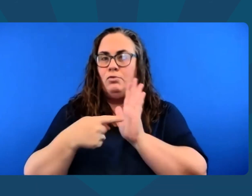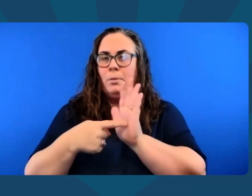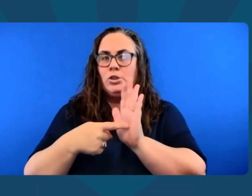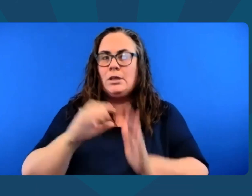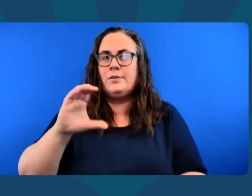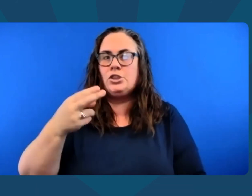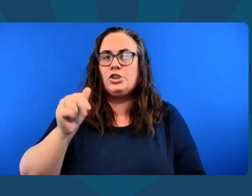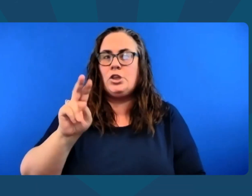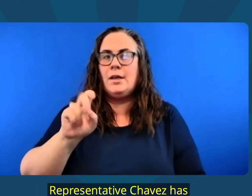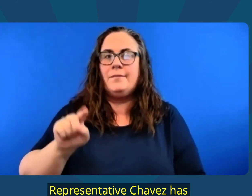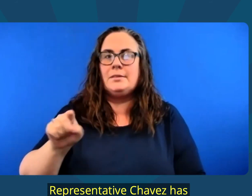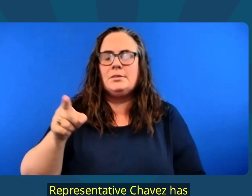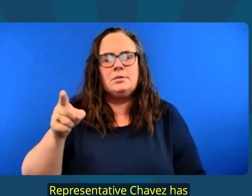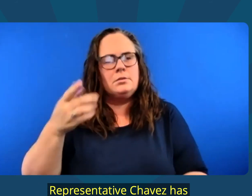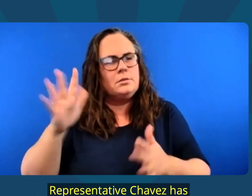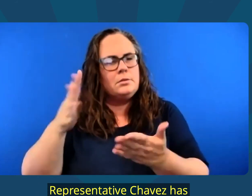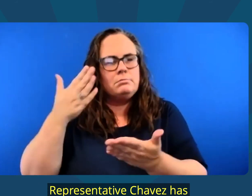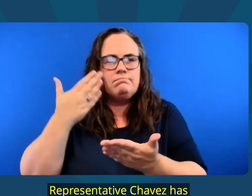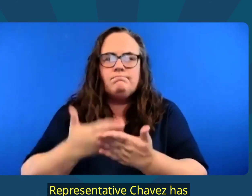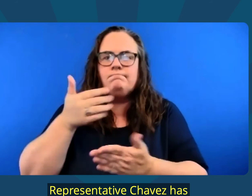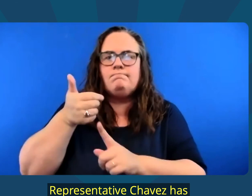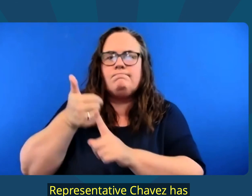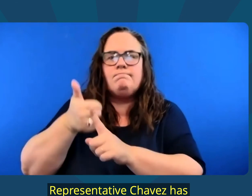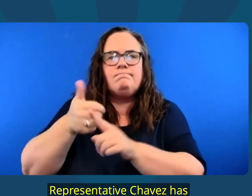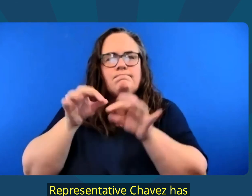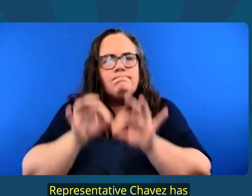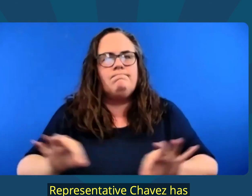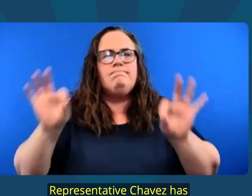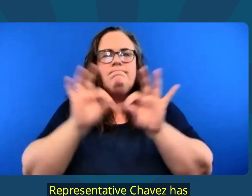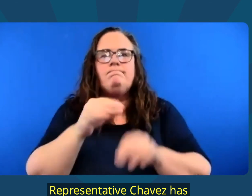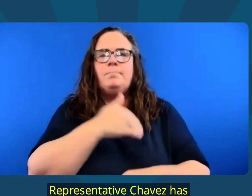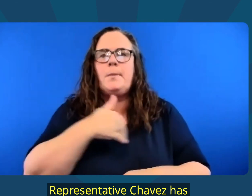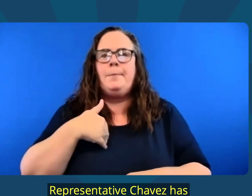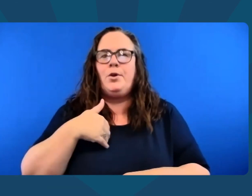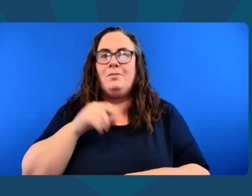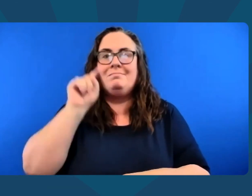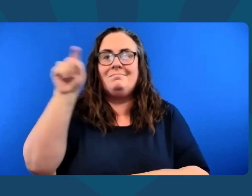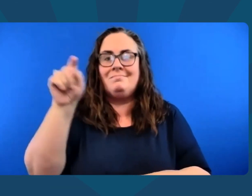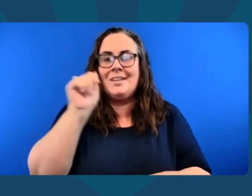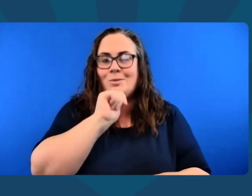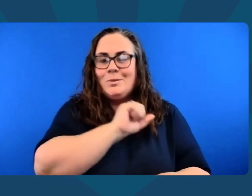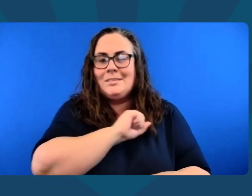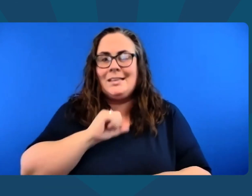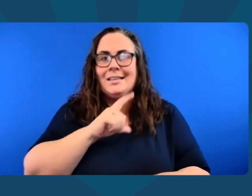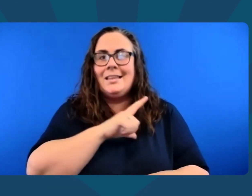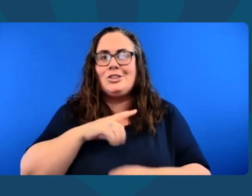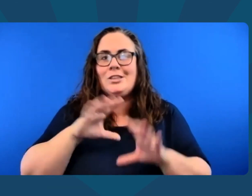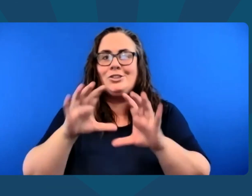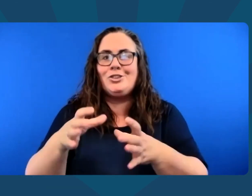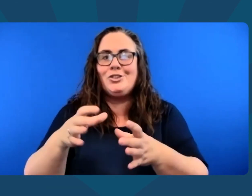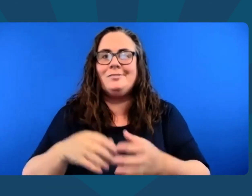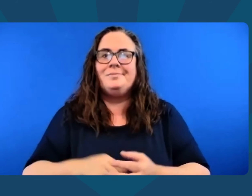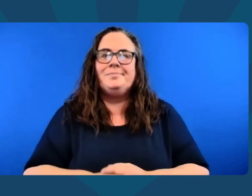During his first term, Representative Chavez has proven to be a structural member of the Arizona State Legislature.